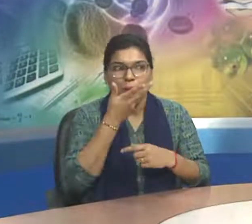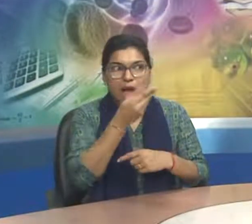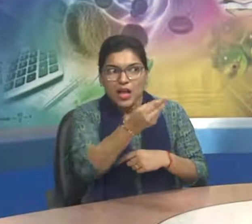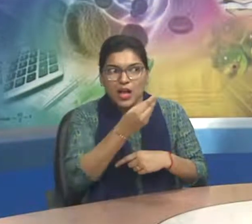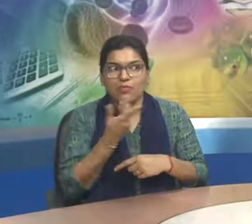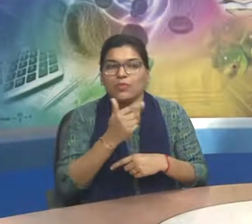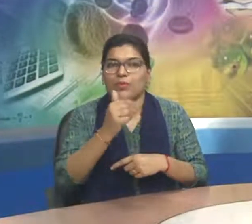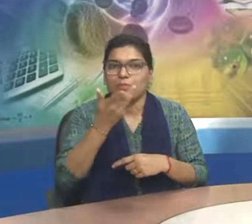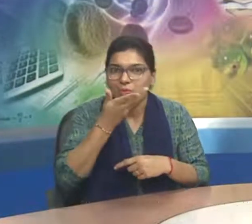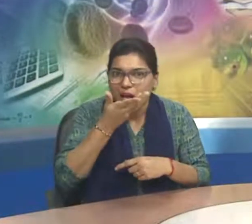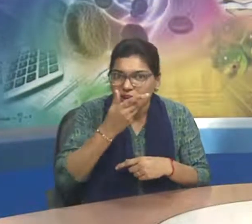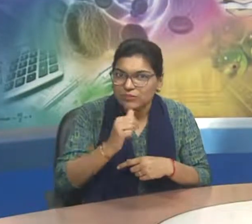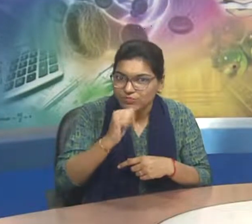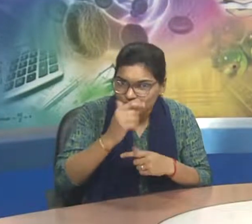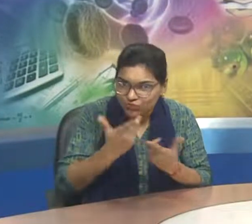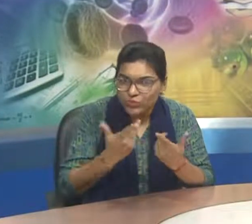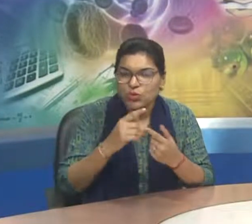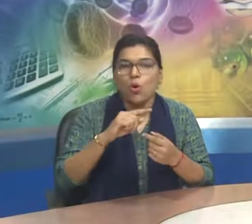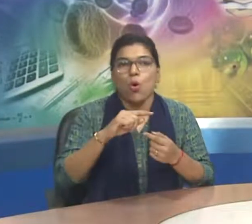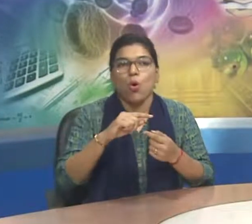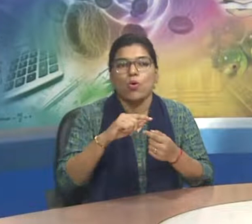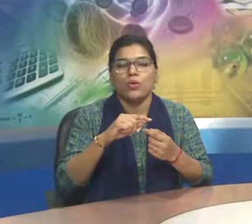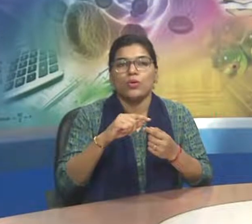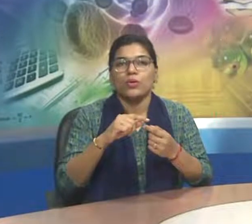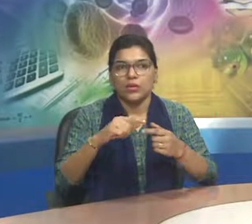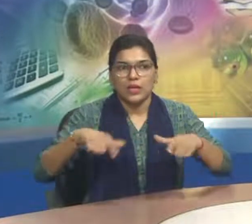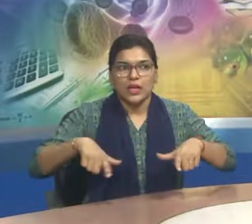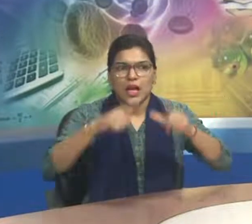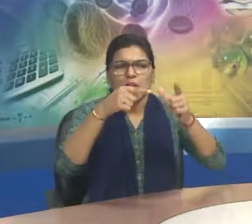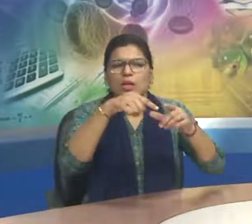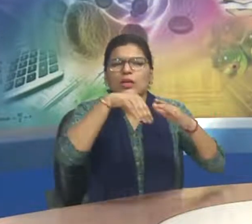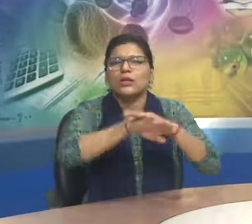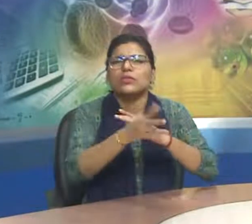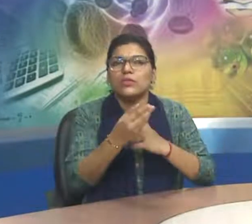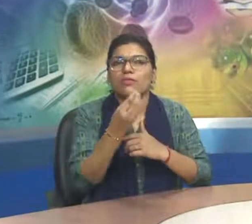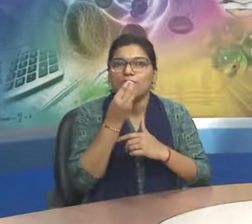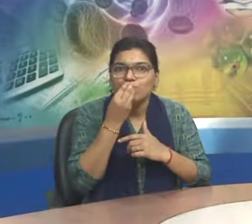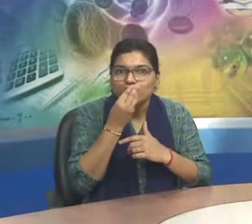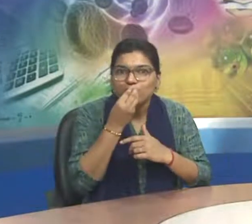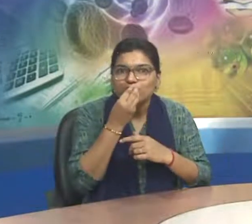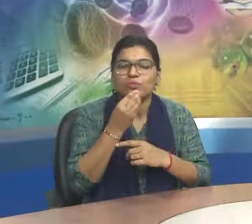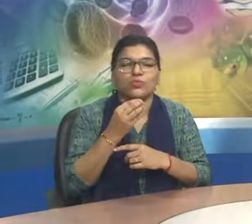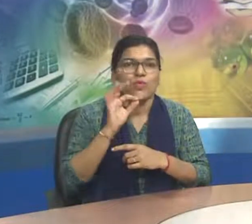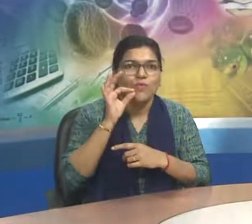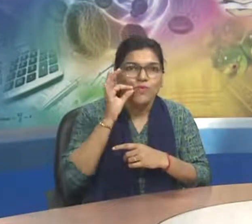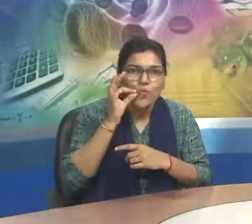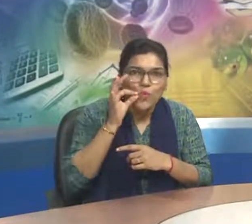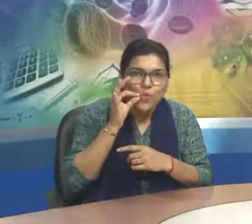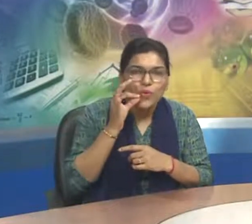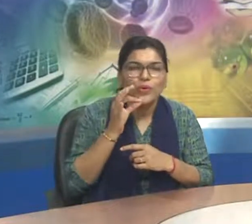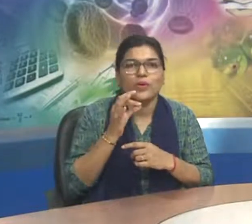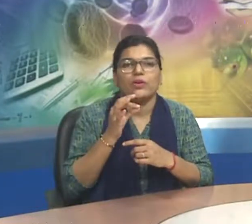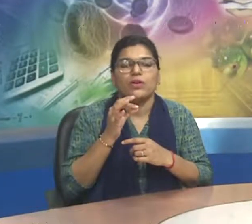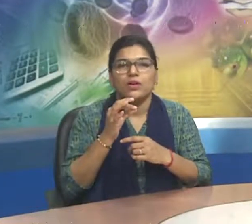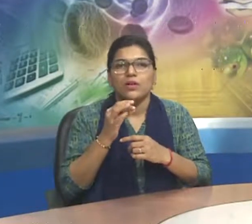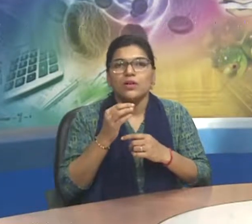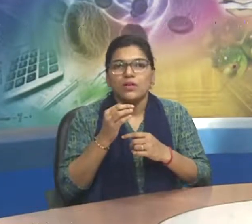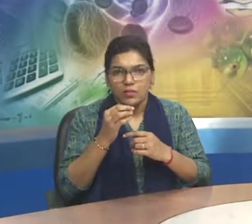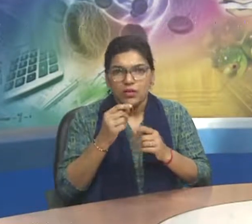As we all know that we use different resources from the environment, we get food from the environment,